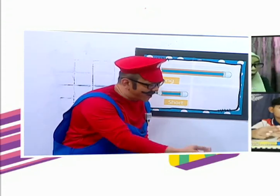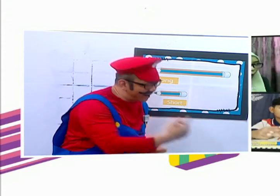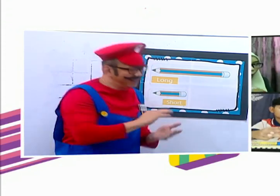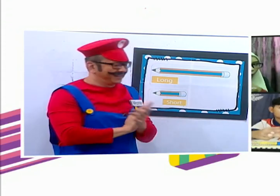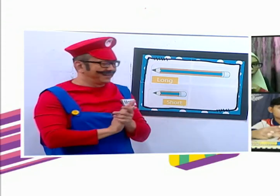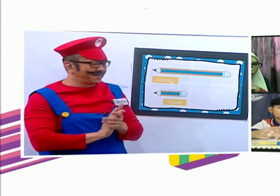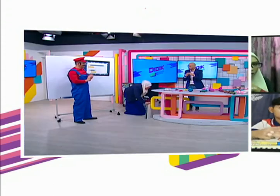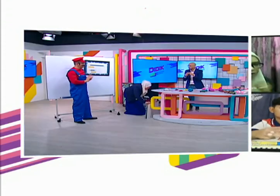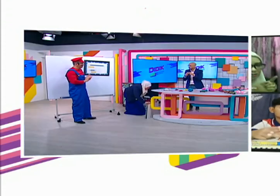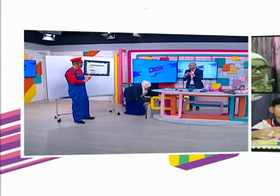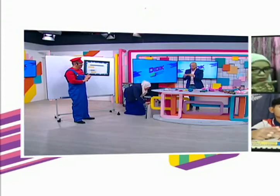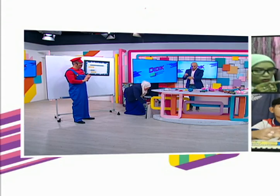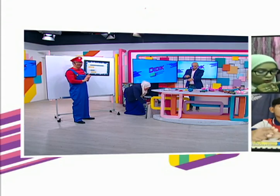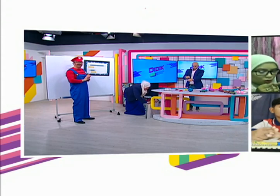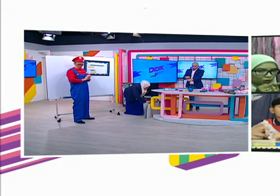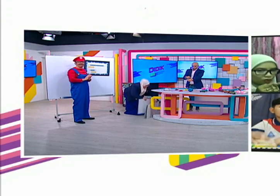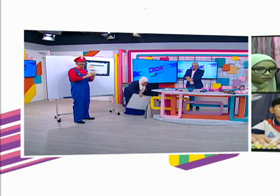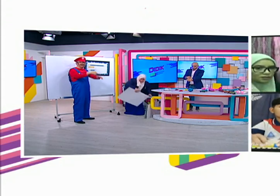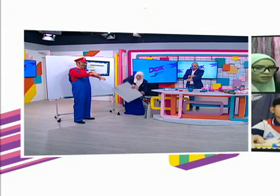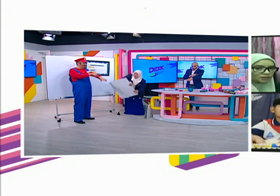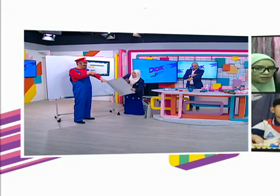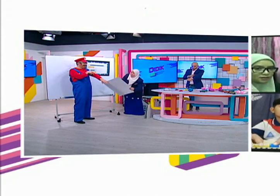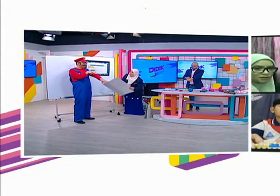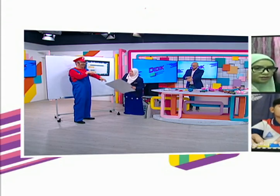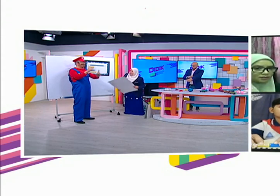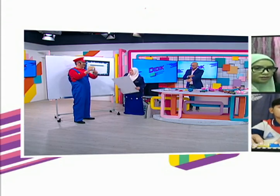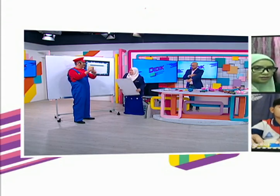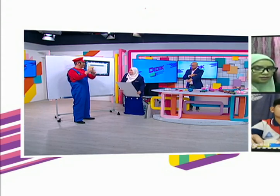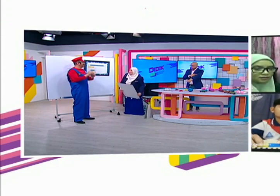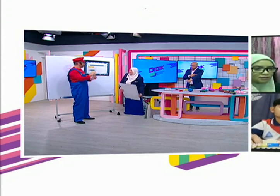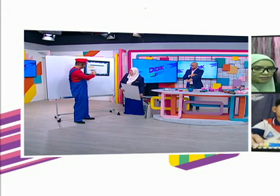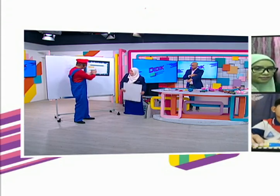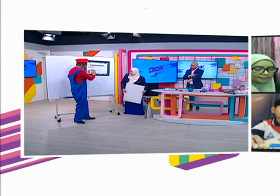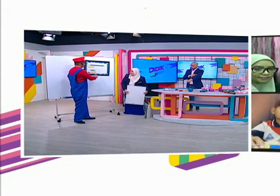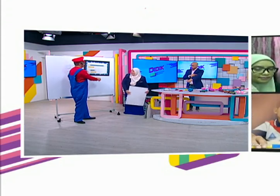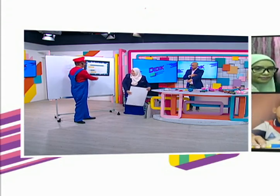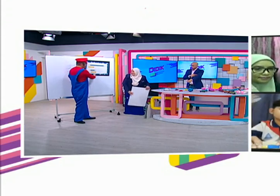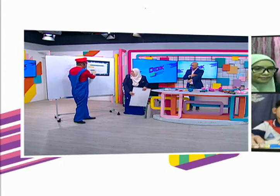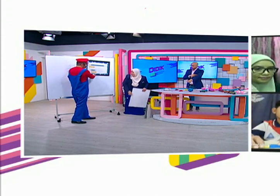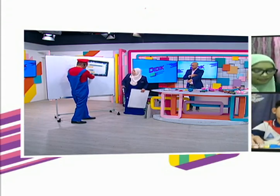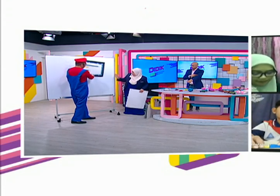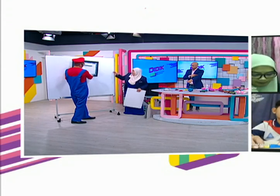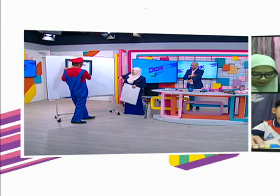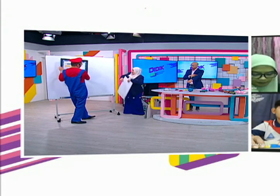next one. Okay, we have a long words.